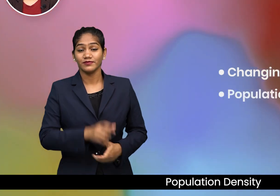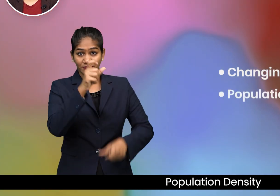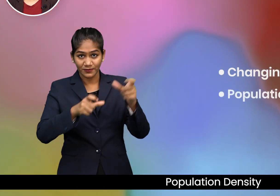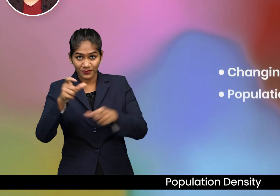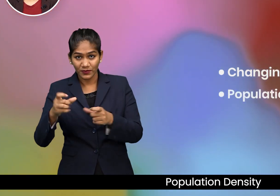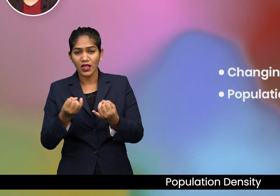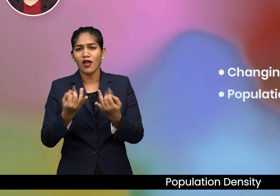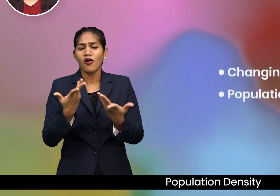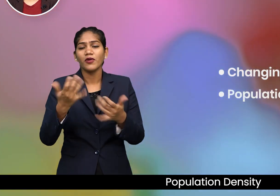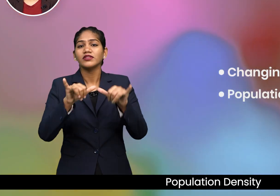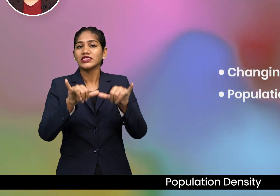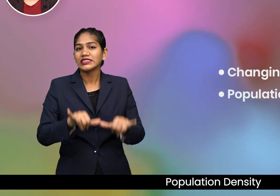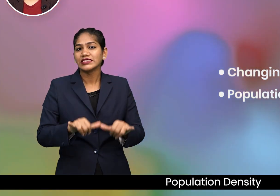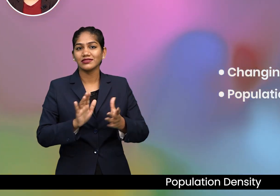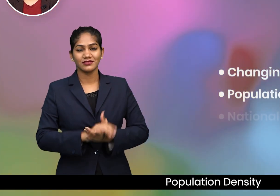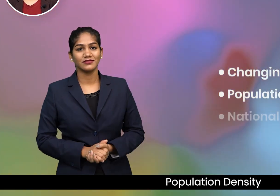population density,